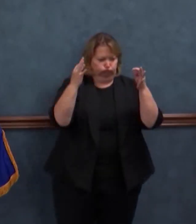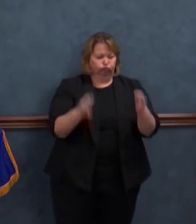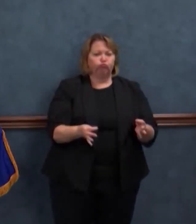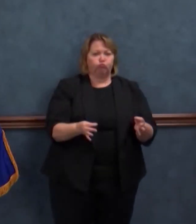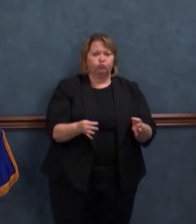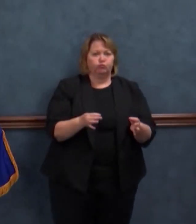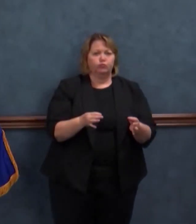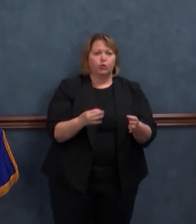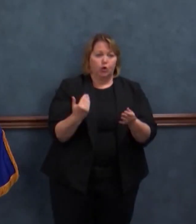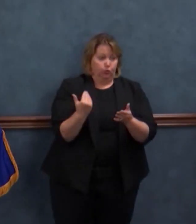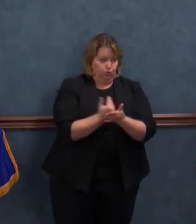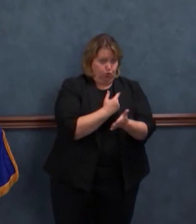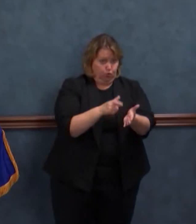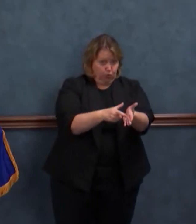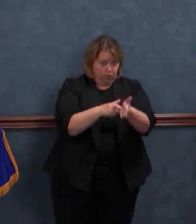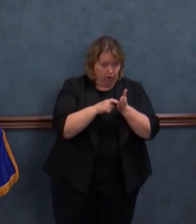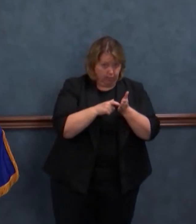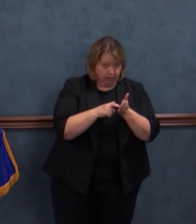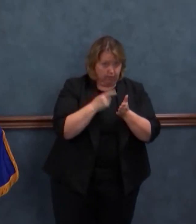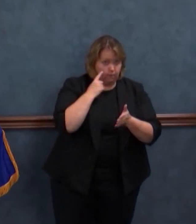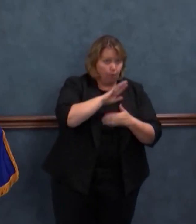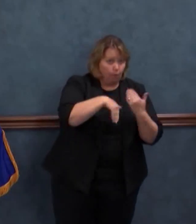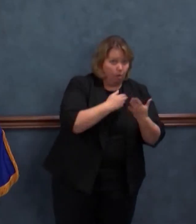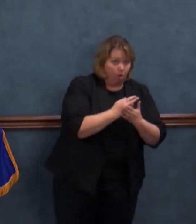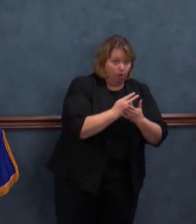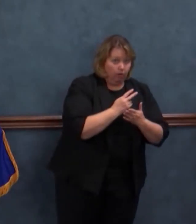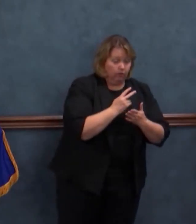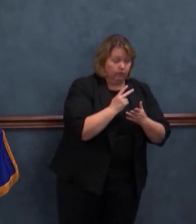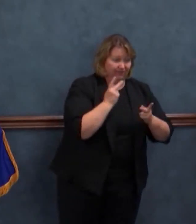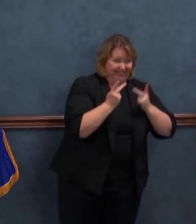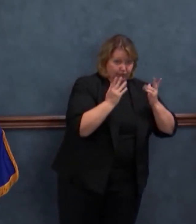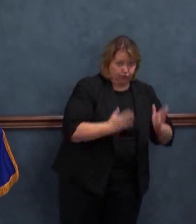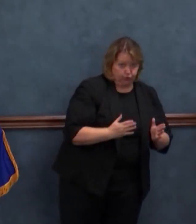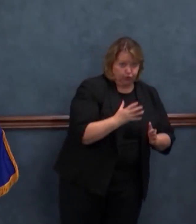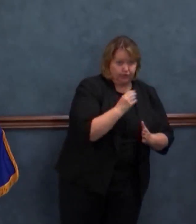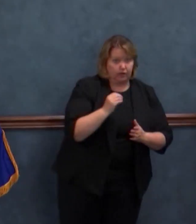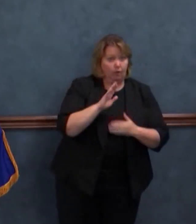for Nevadans and visitors to wear a face covering,